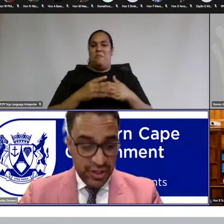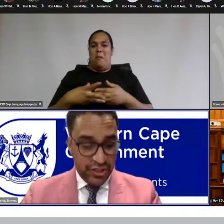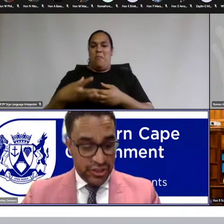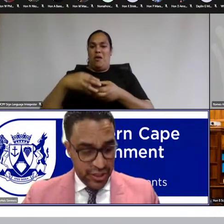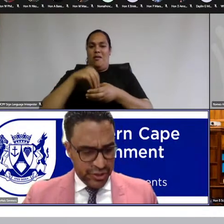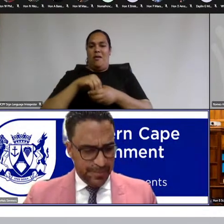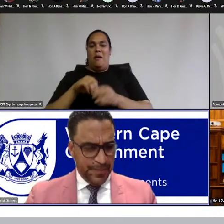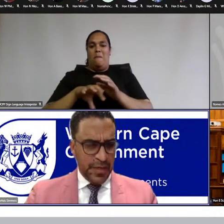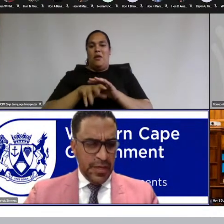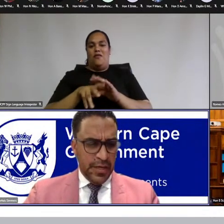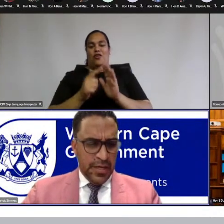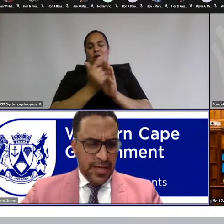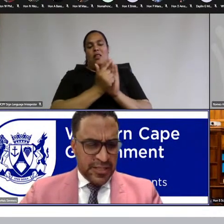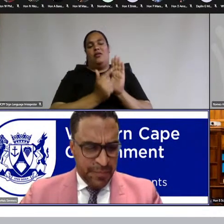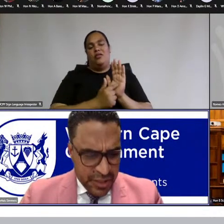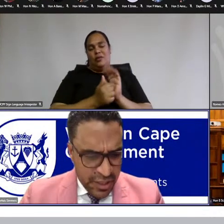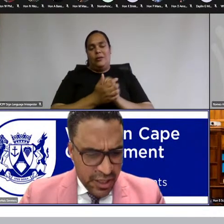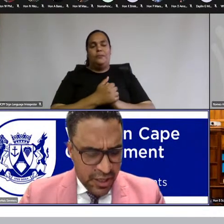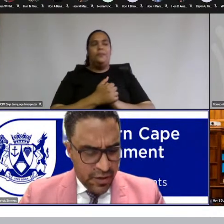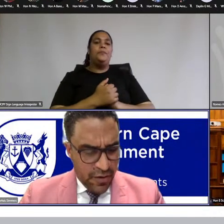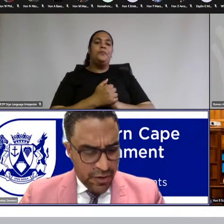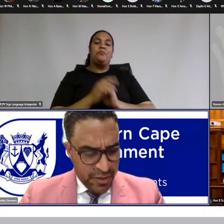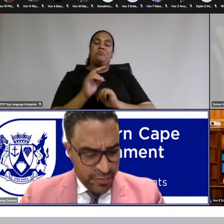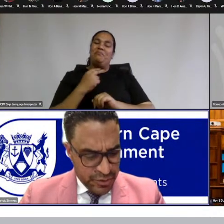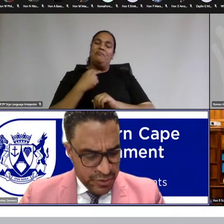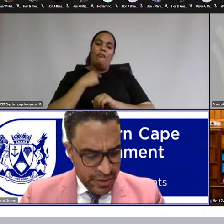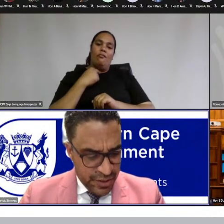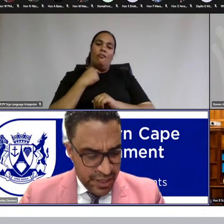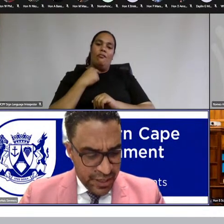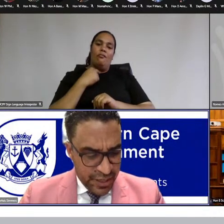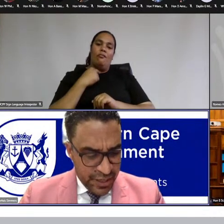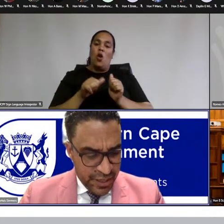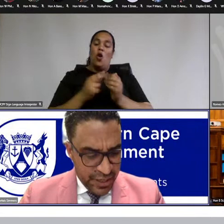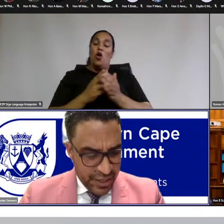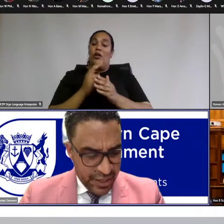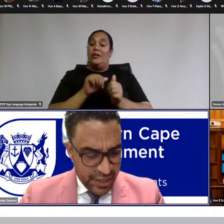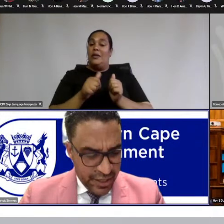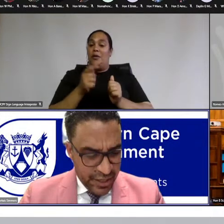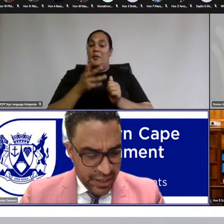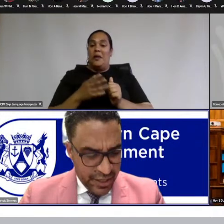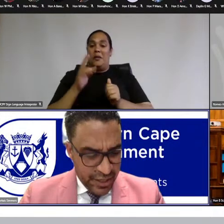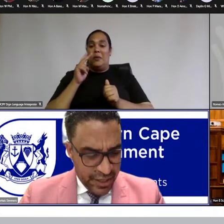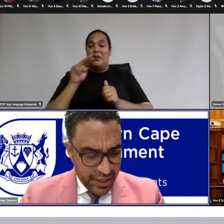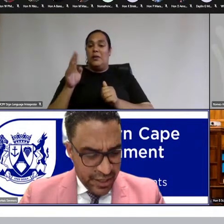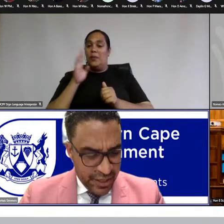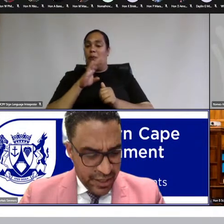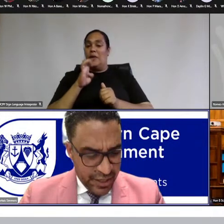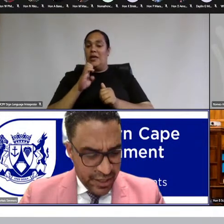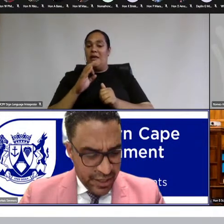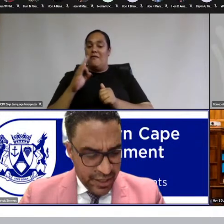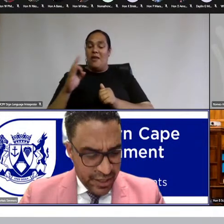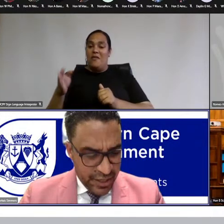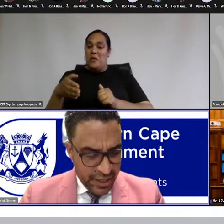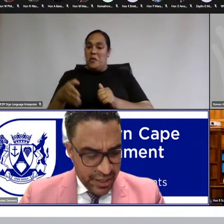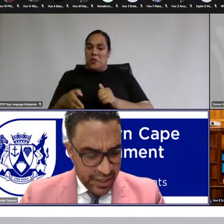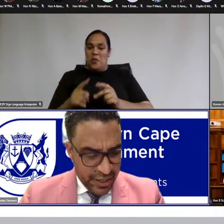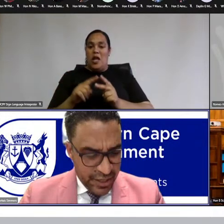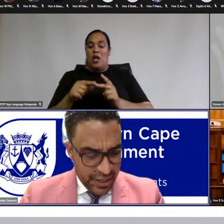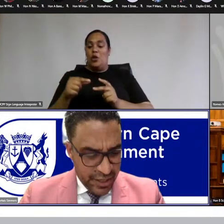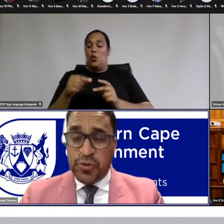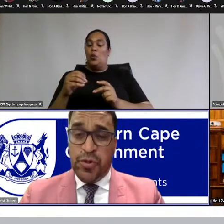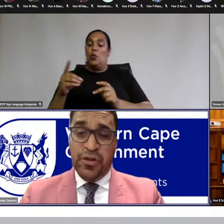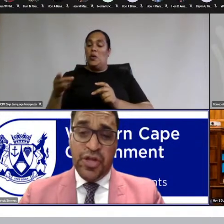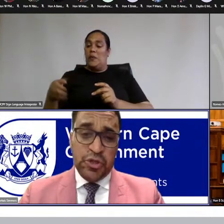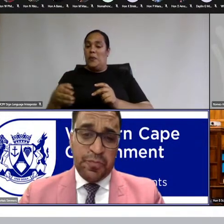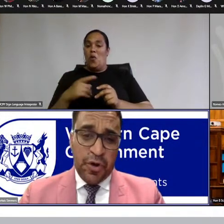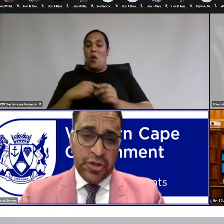of the provincial legislature. It's a pity, Honourable Deputy Speaker, that we do not see the EFF and the Good Party here,